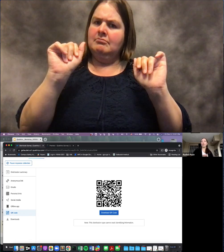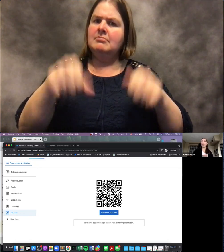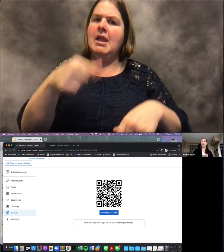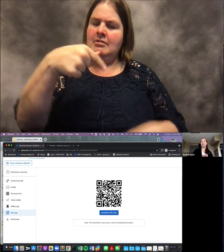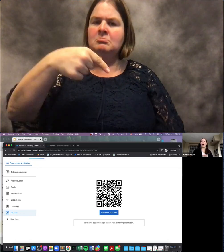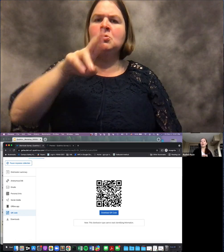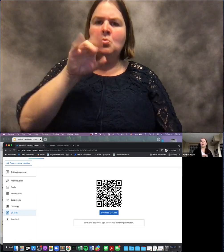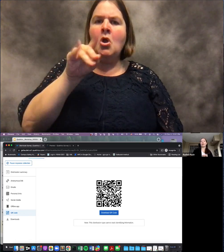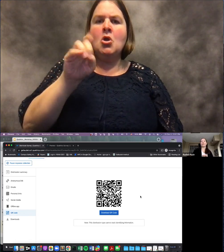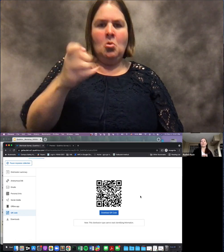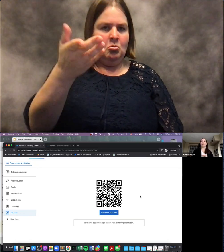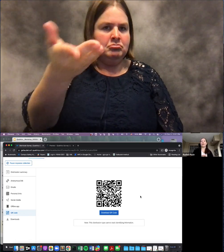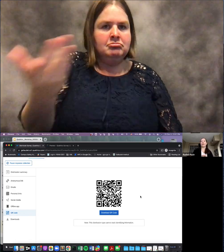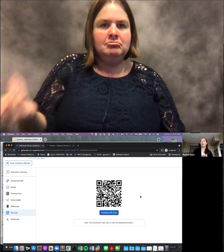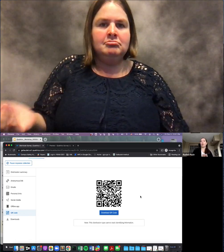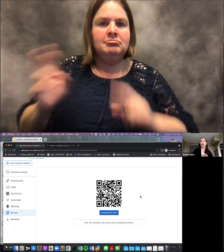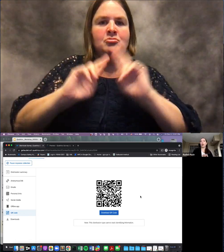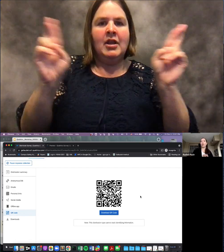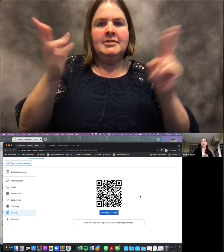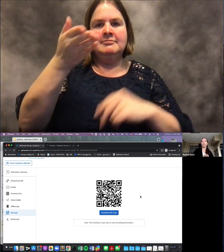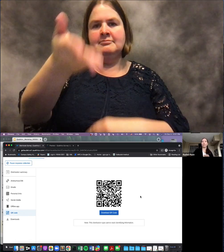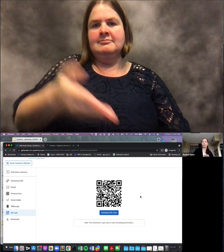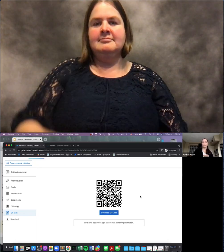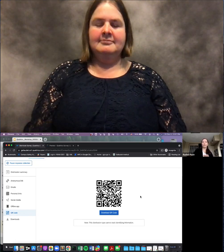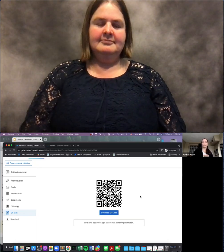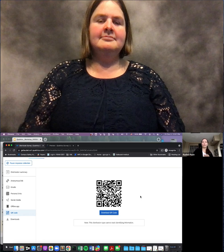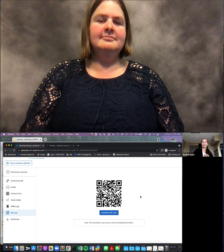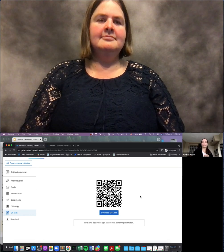you can use this automatically generated QR code.